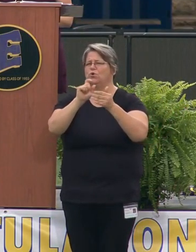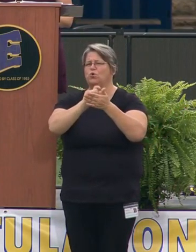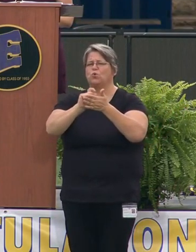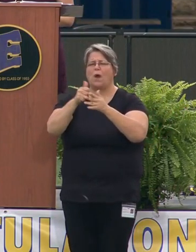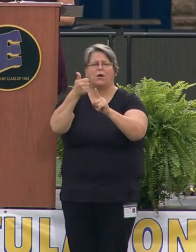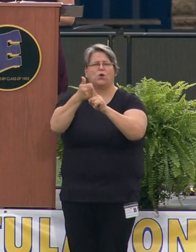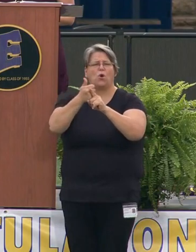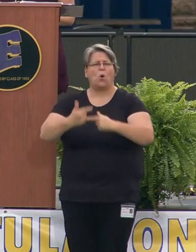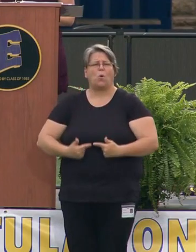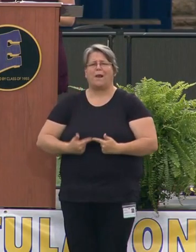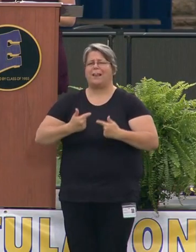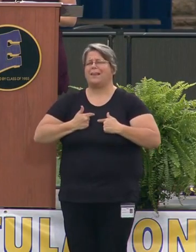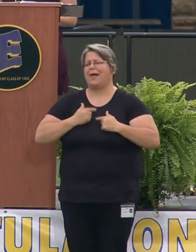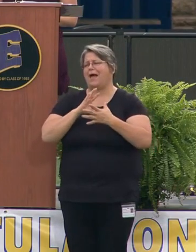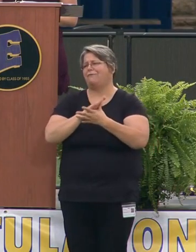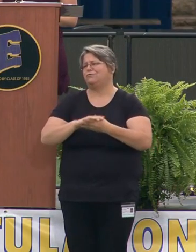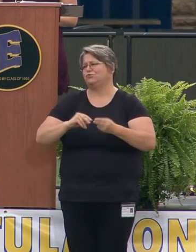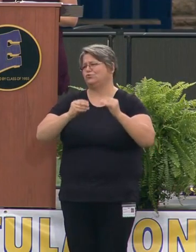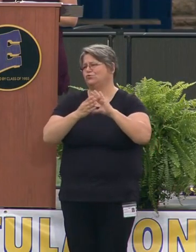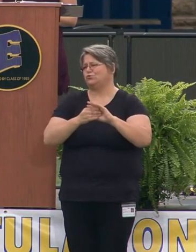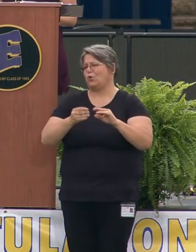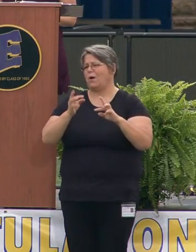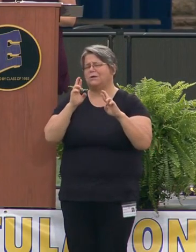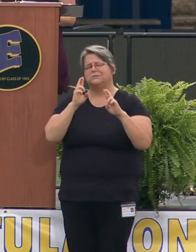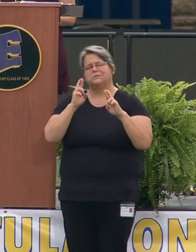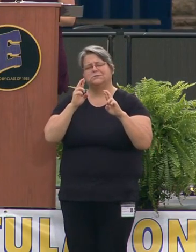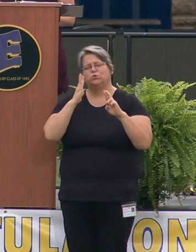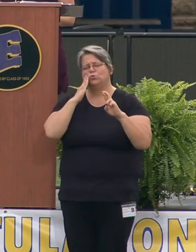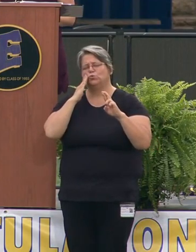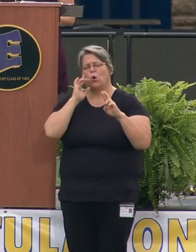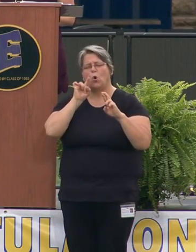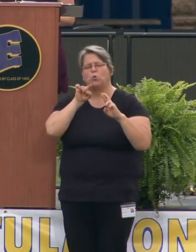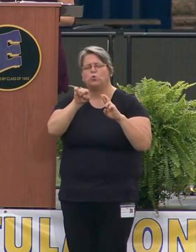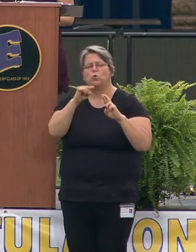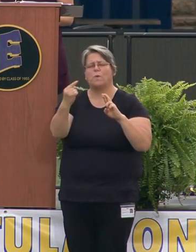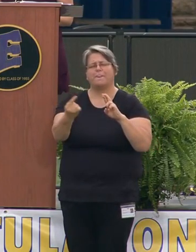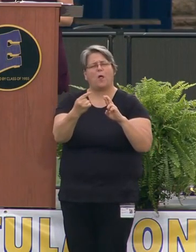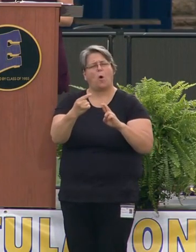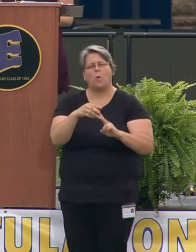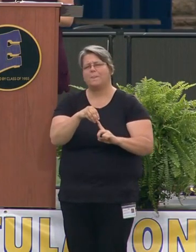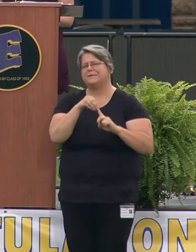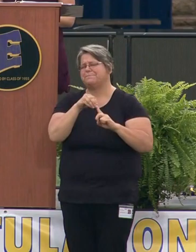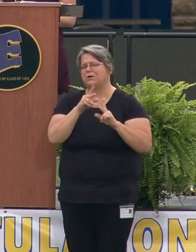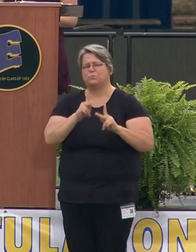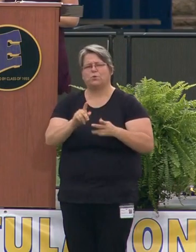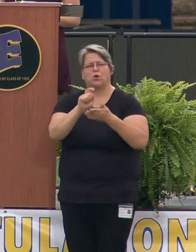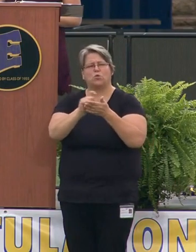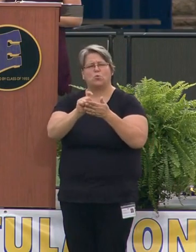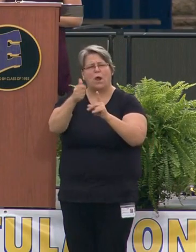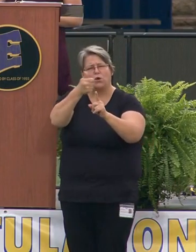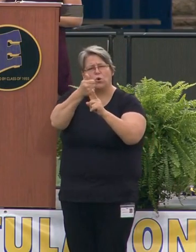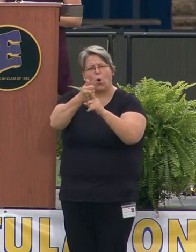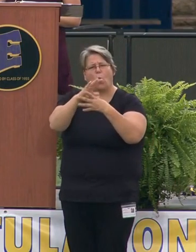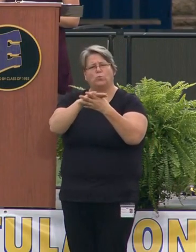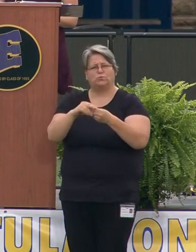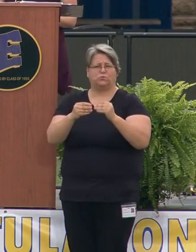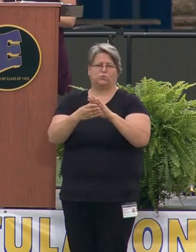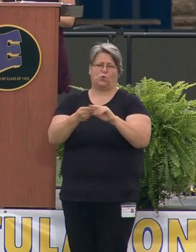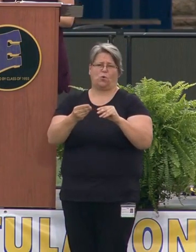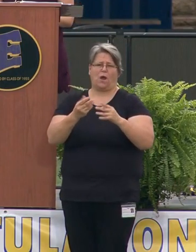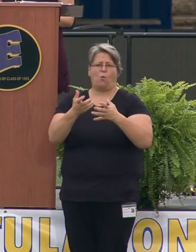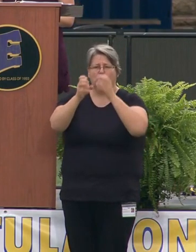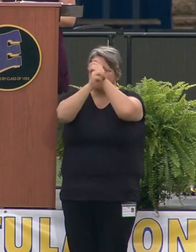stories. I wish that you would know and remember that you are the only person that gets to write your story. I want you to